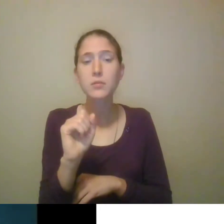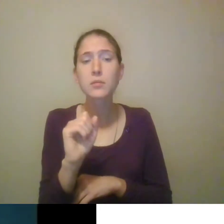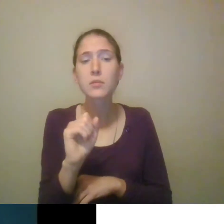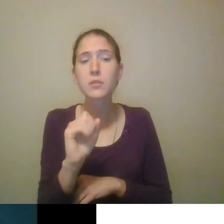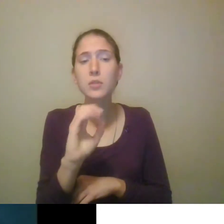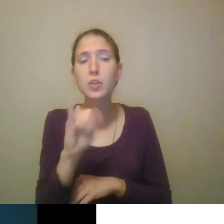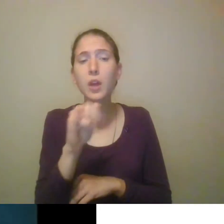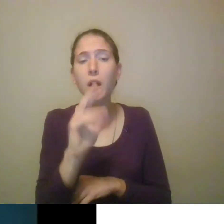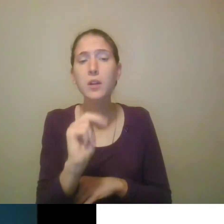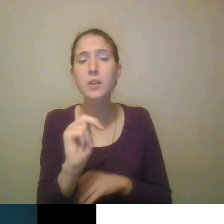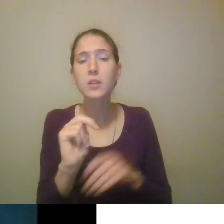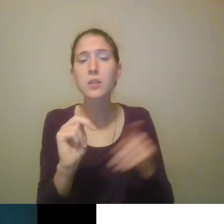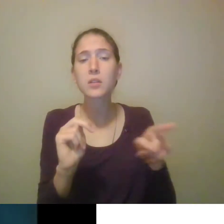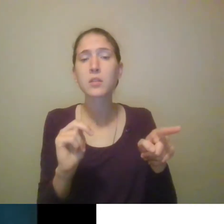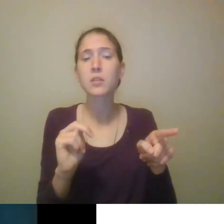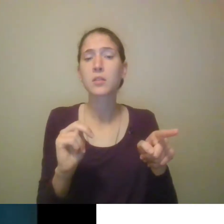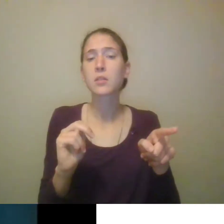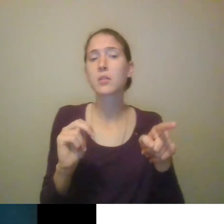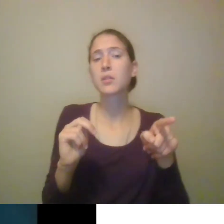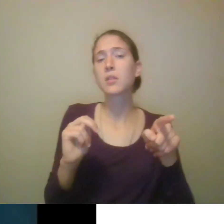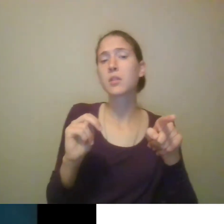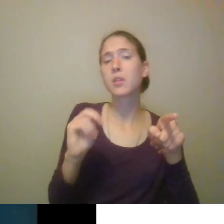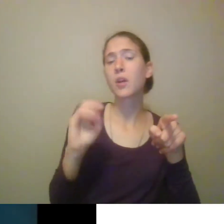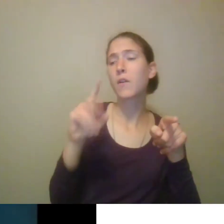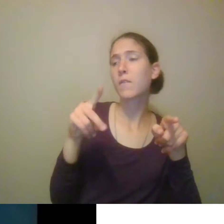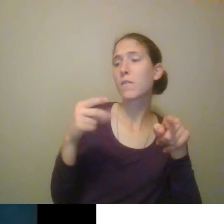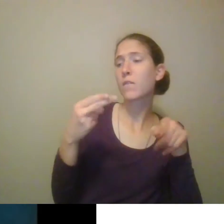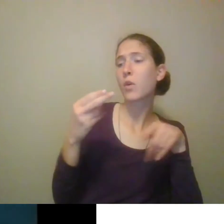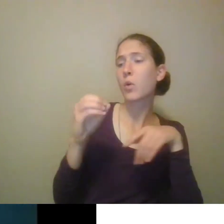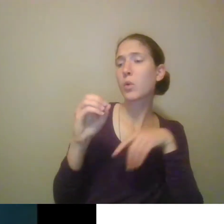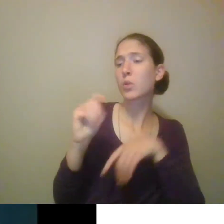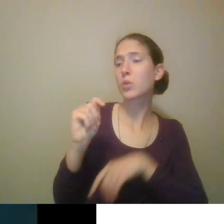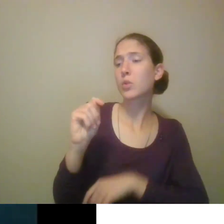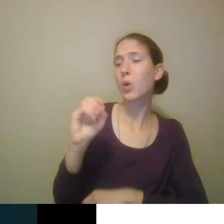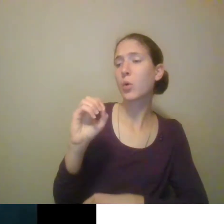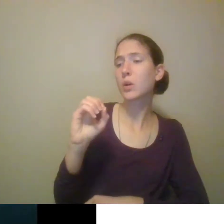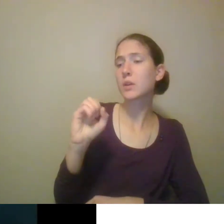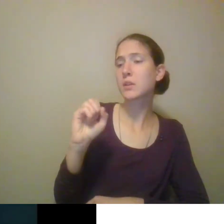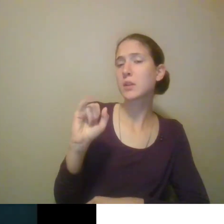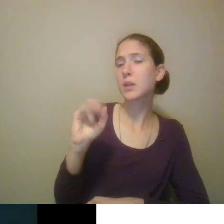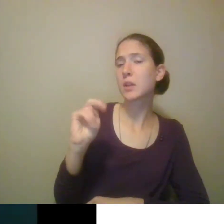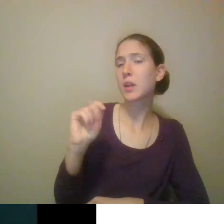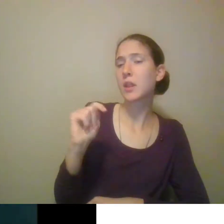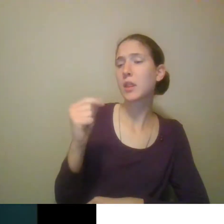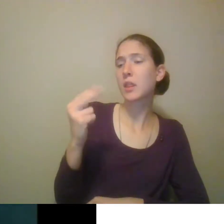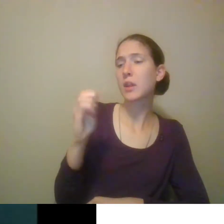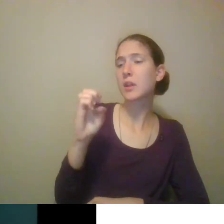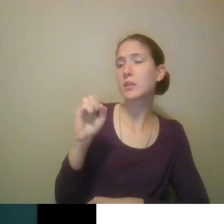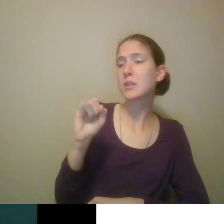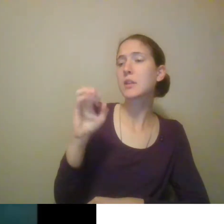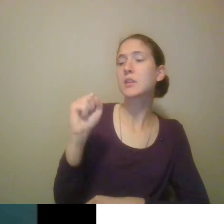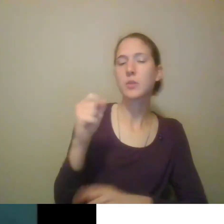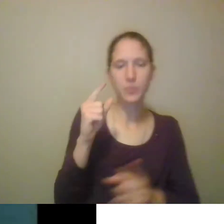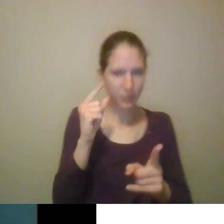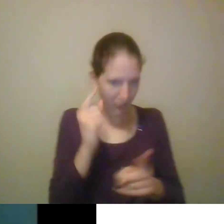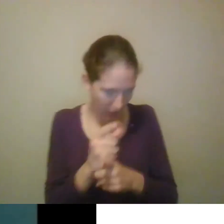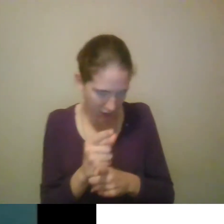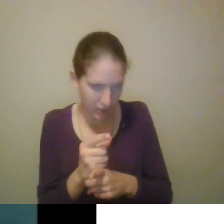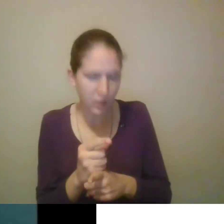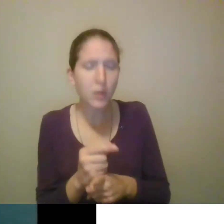Jen? Well, is that Yes, this is all photosynthesis. I was looking for the word synthesis. Okay, this is